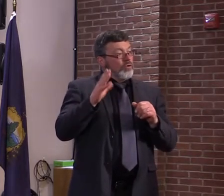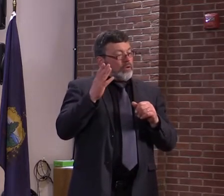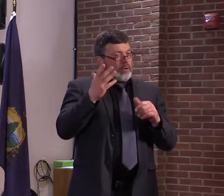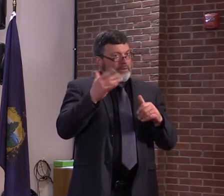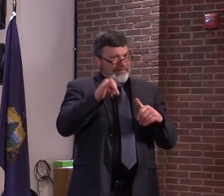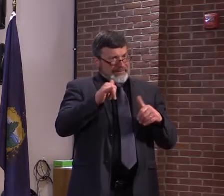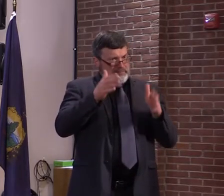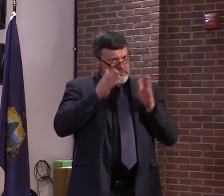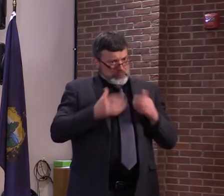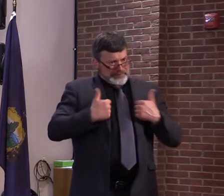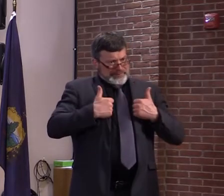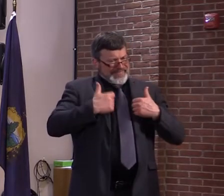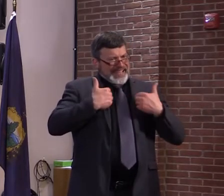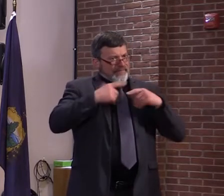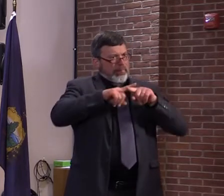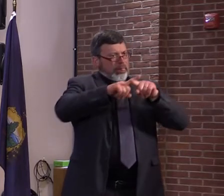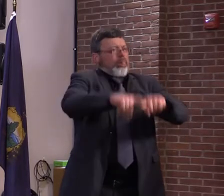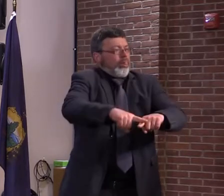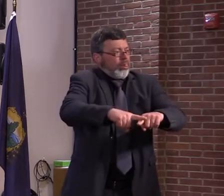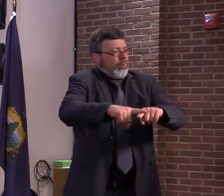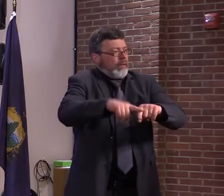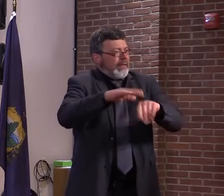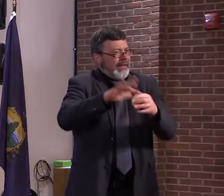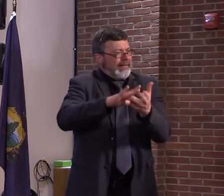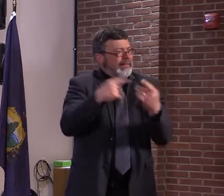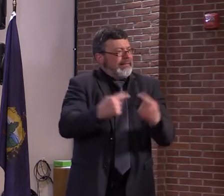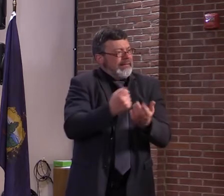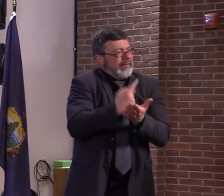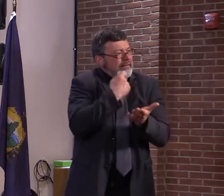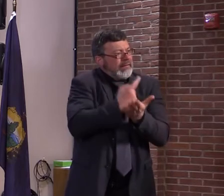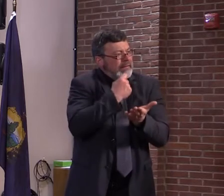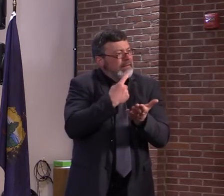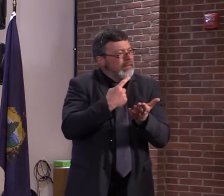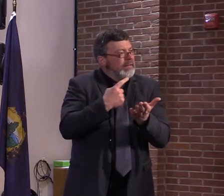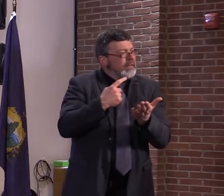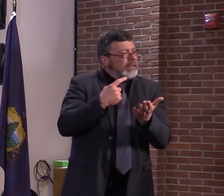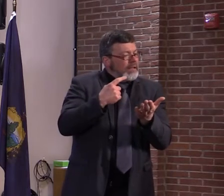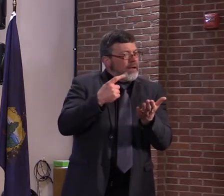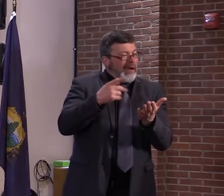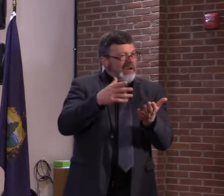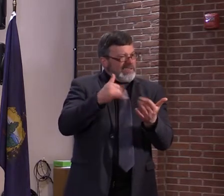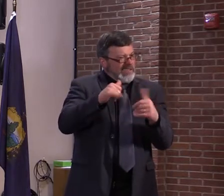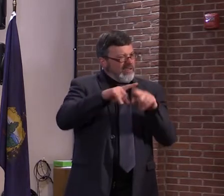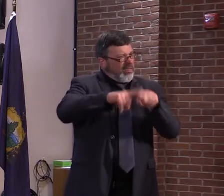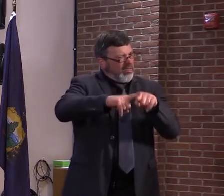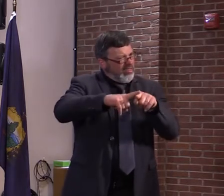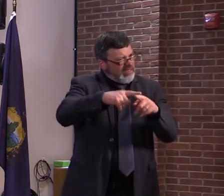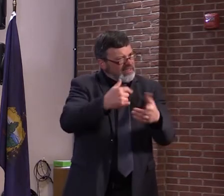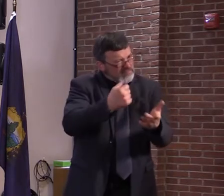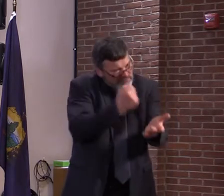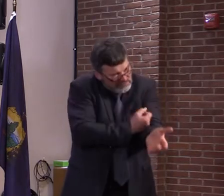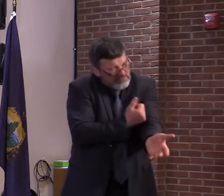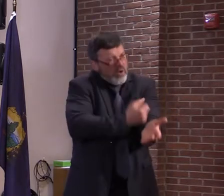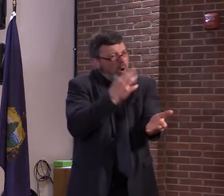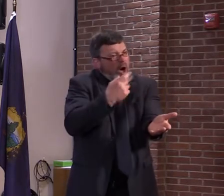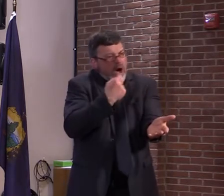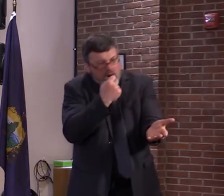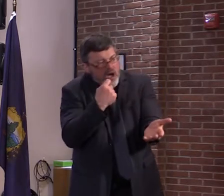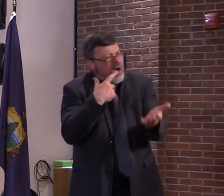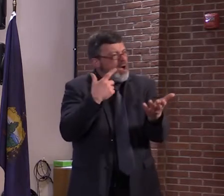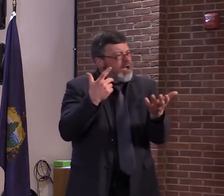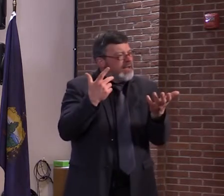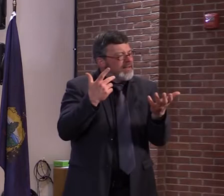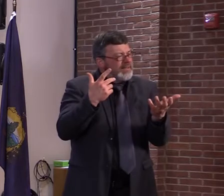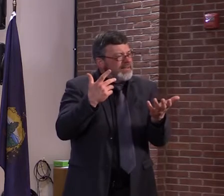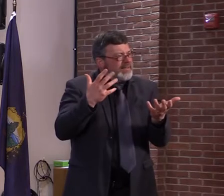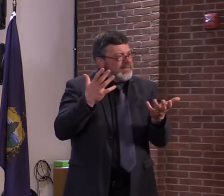of that site is sufficiently high, and you're not actually making a difference for the overall death rate